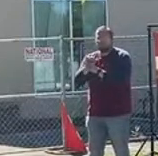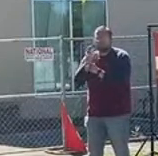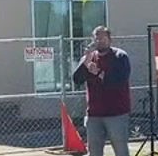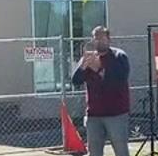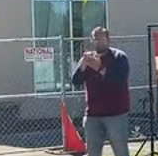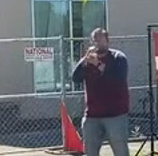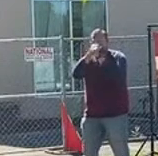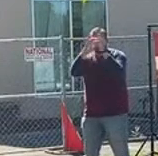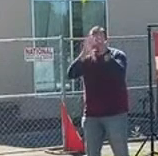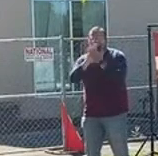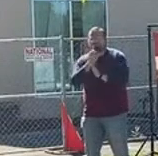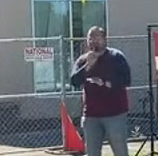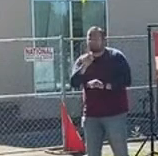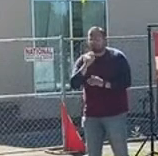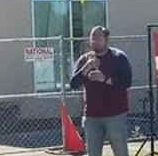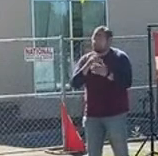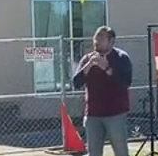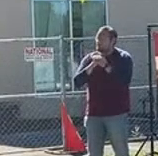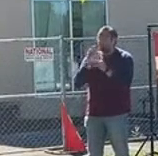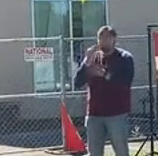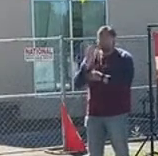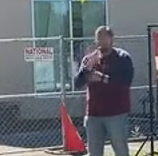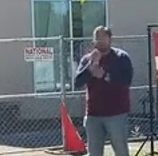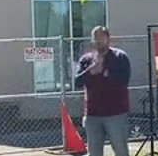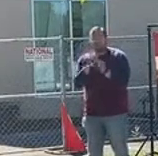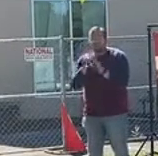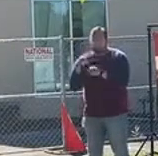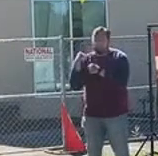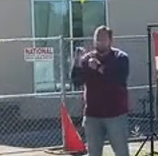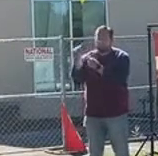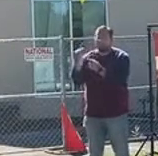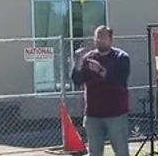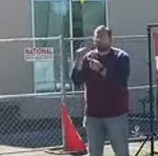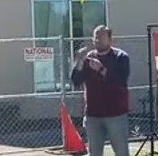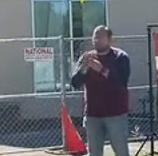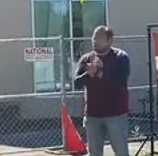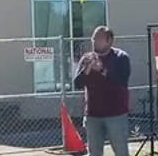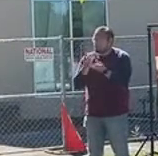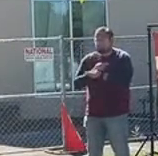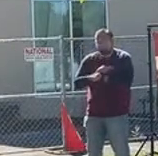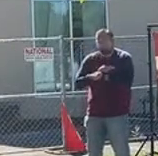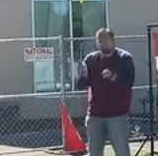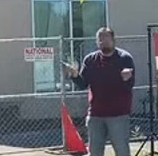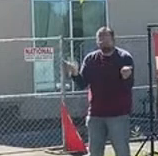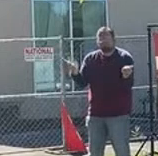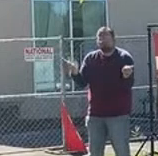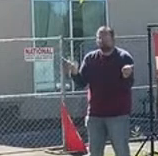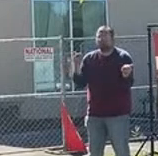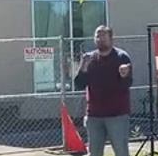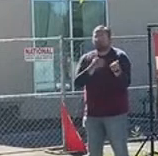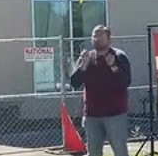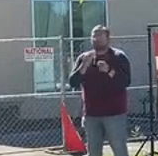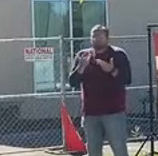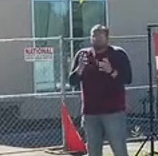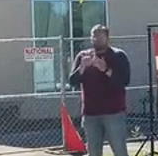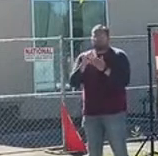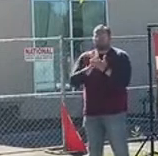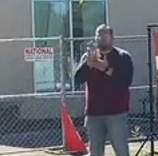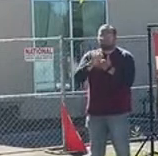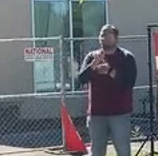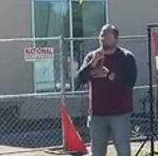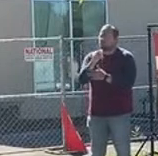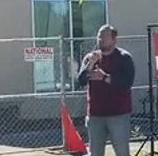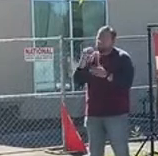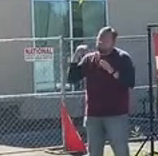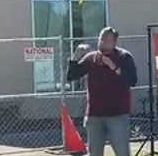us. I pray for your safety over the coming years and that it all goes smoothly and that we can complete these projects and really